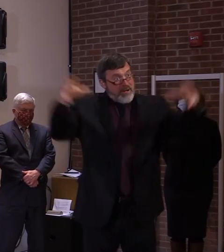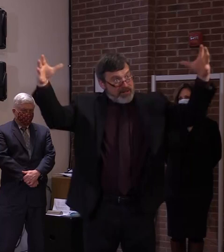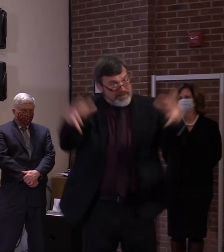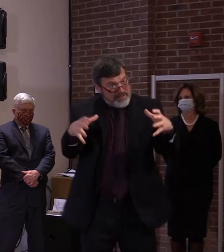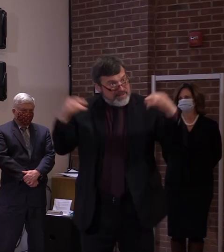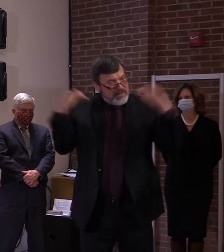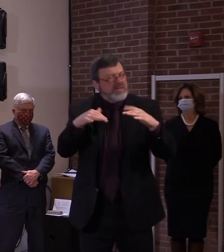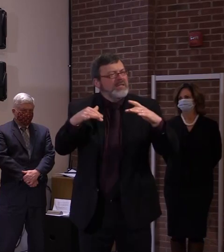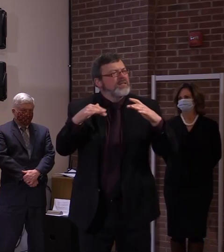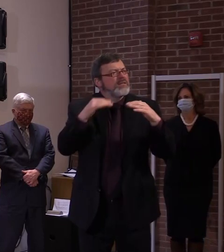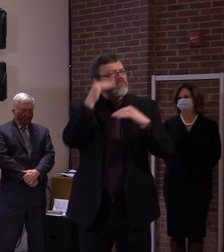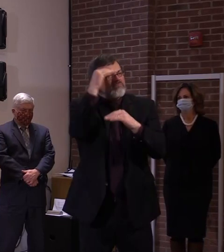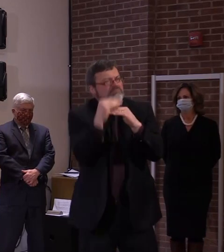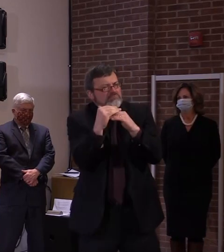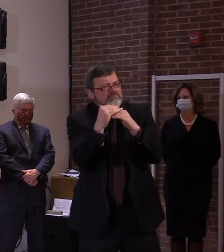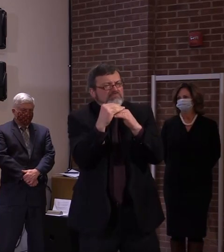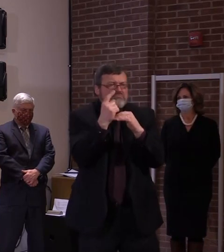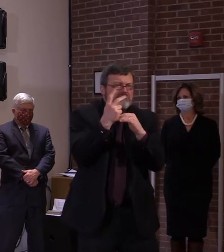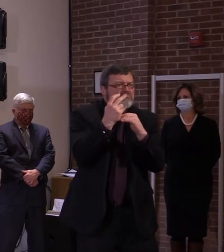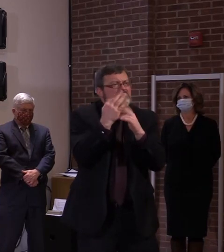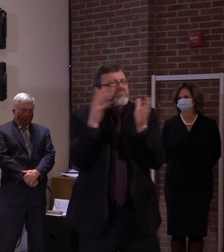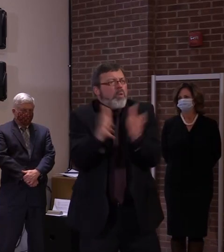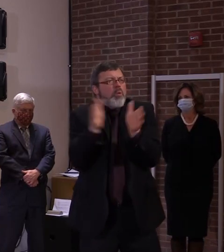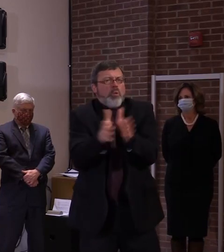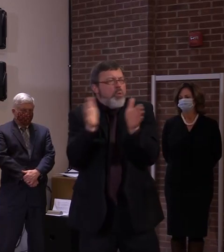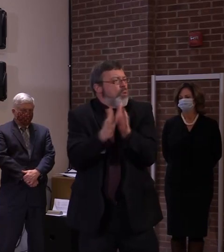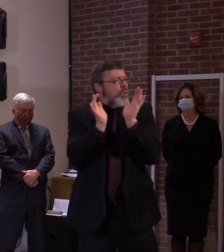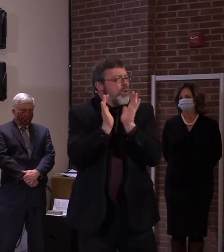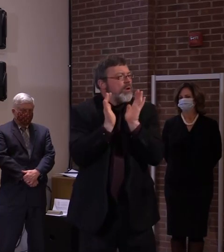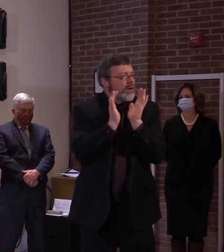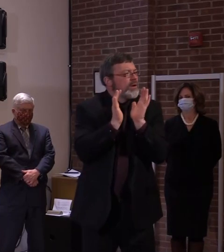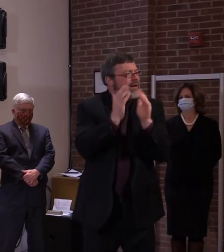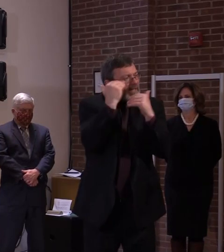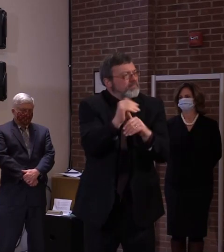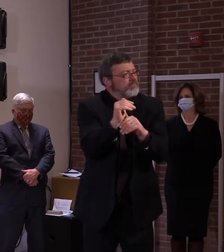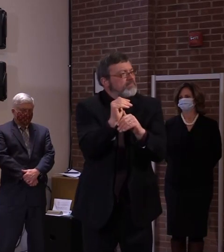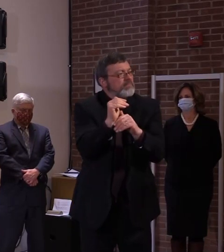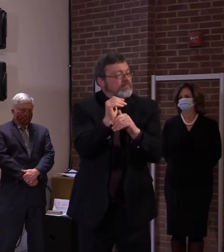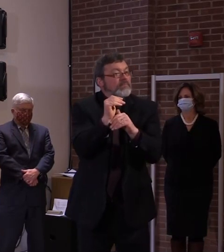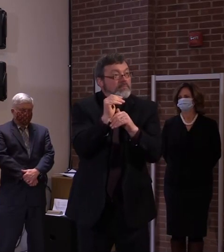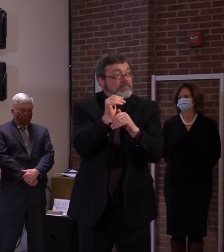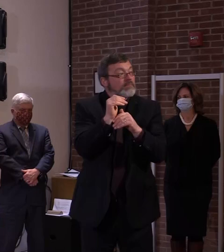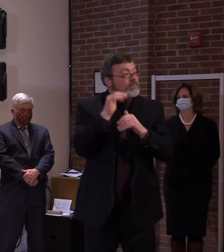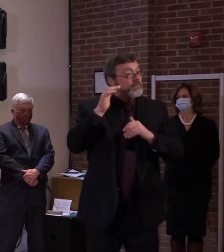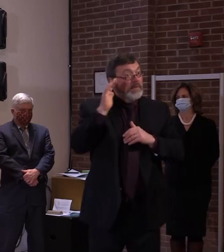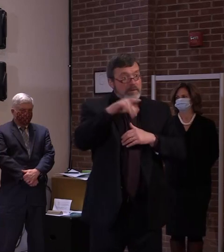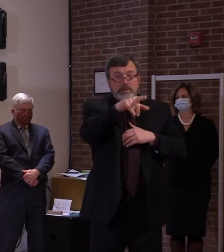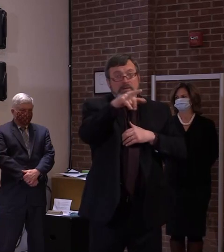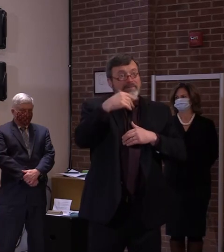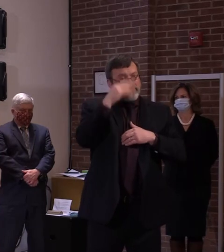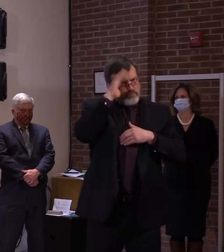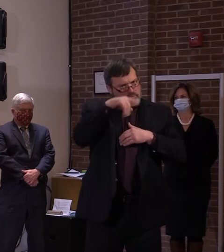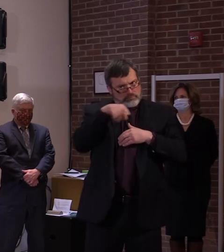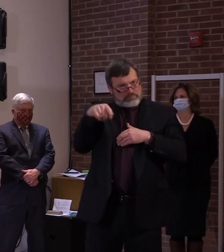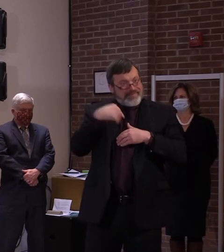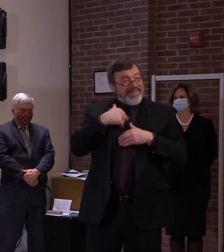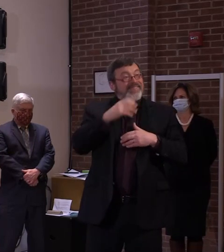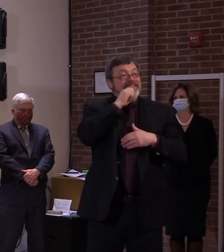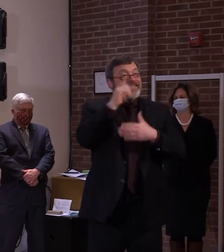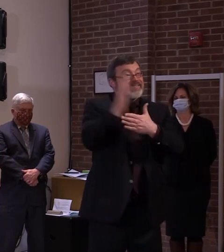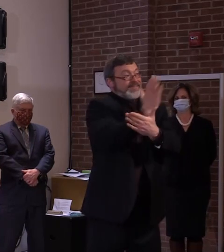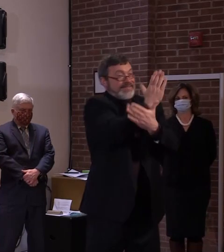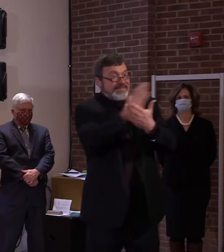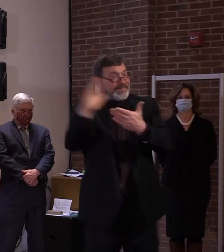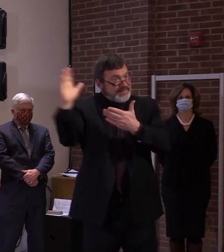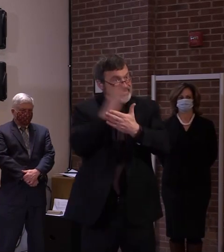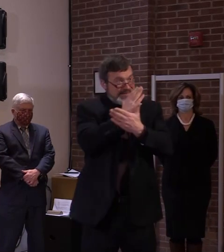Using masks appropriately indoors if older and much younger generations are mixing together, and getting tested before